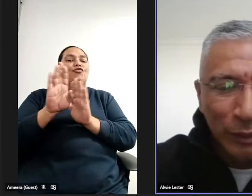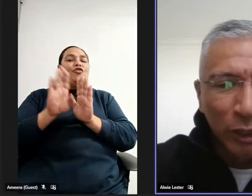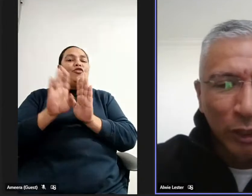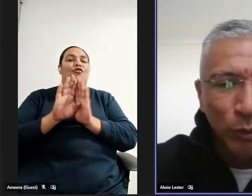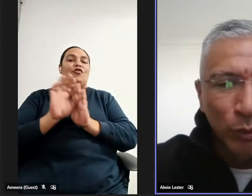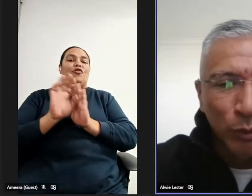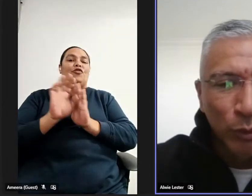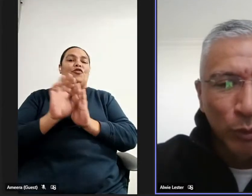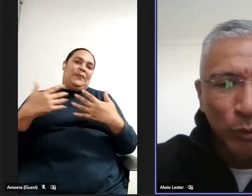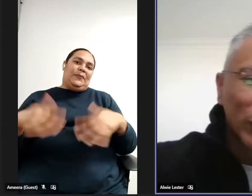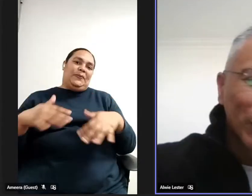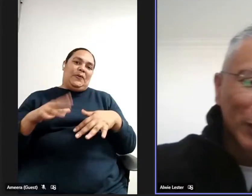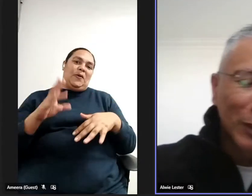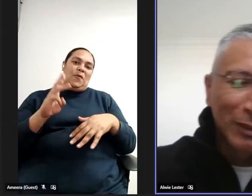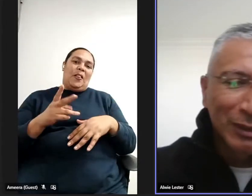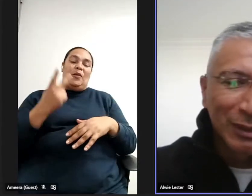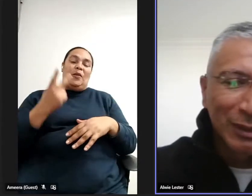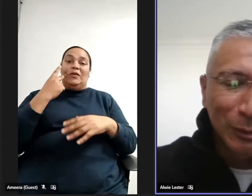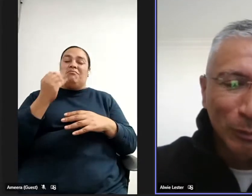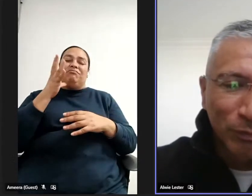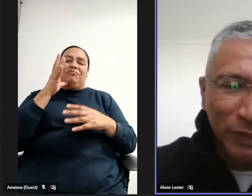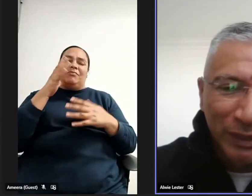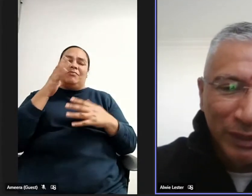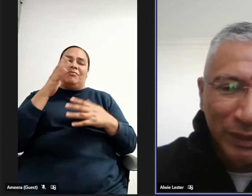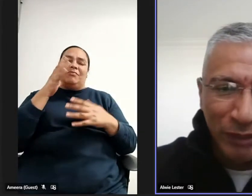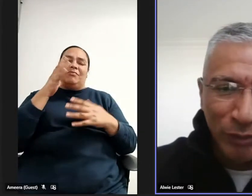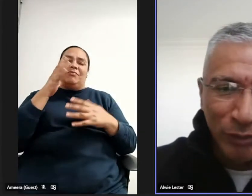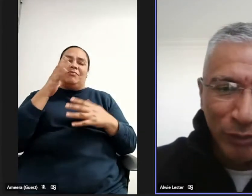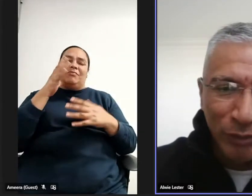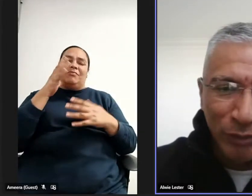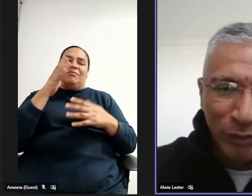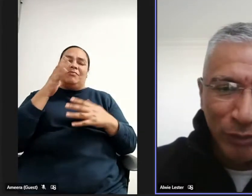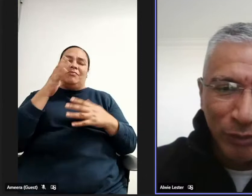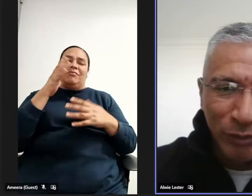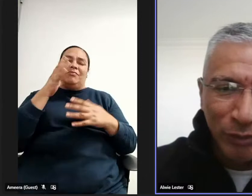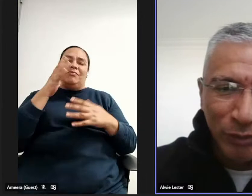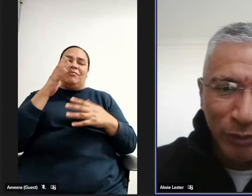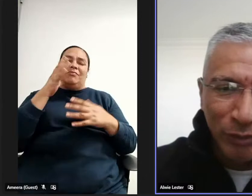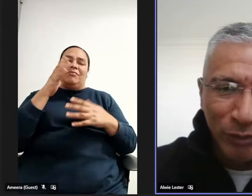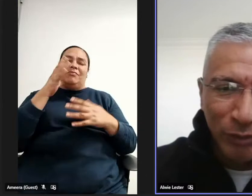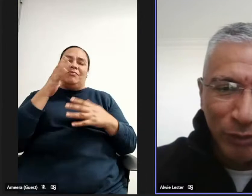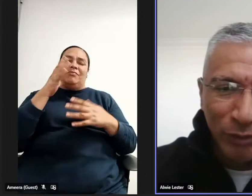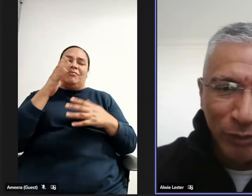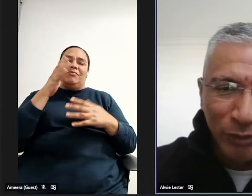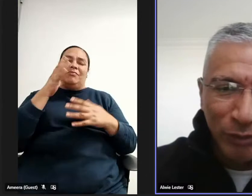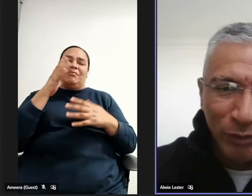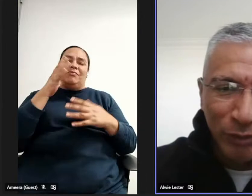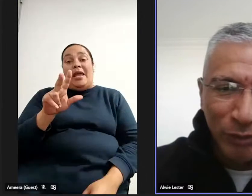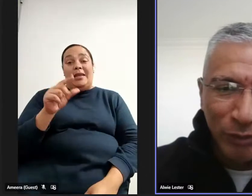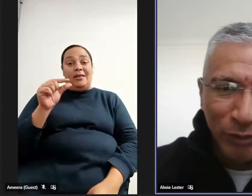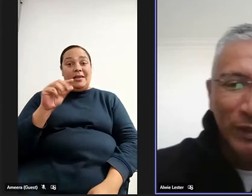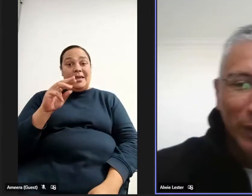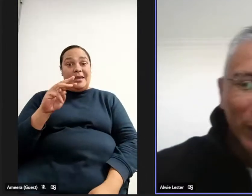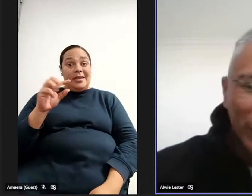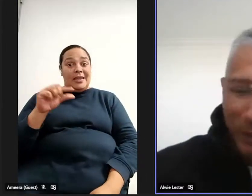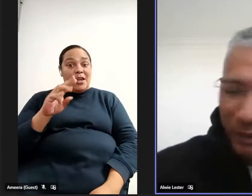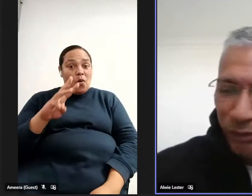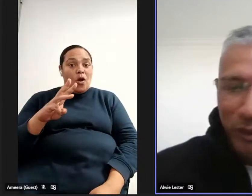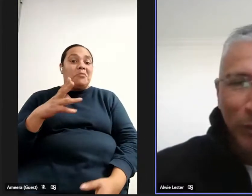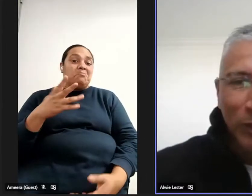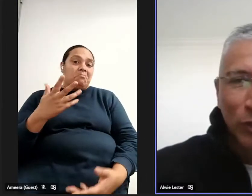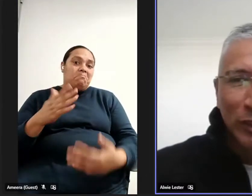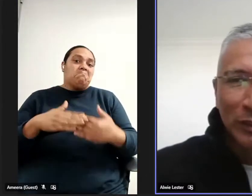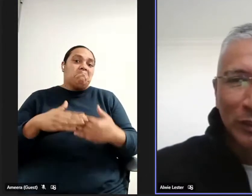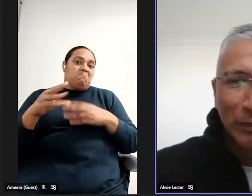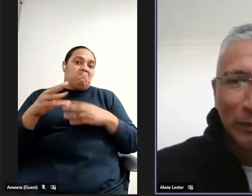and we'll see a lot more renewable energy coming into the system. So 7.8 gigawatts with ambitions for much more.